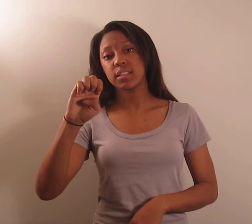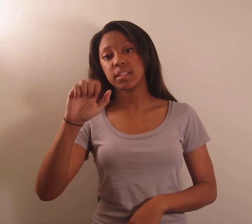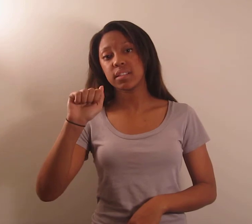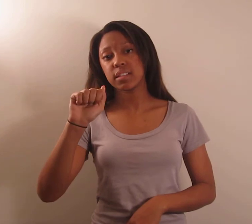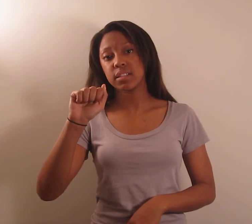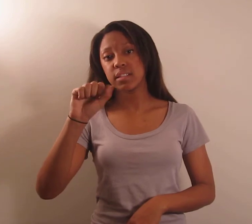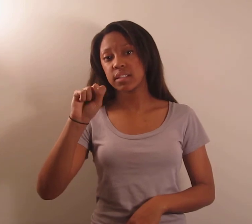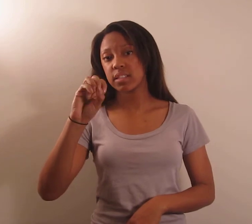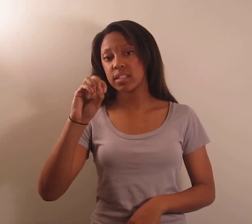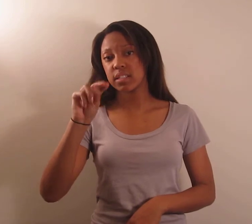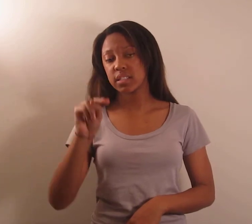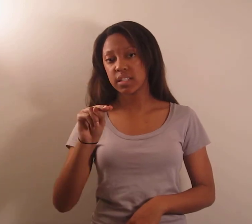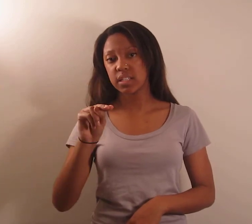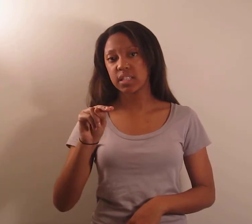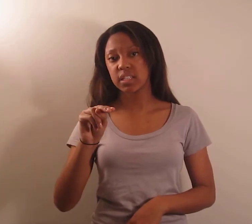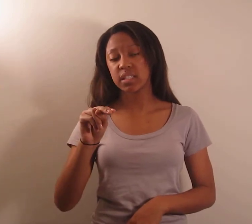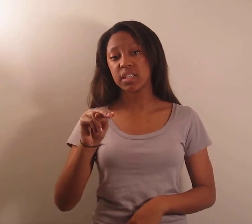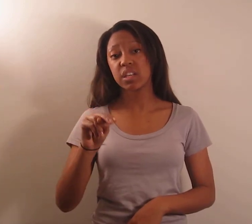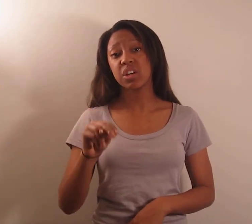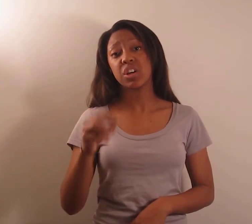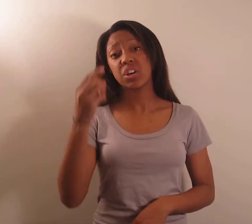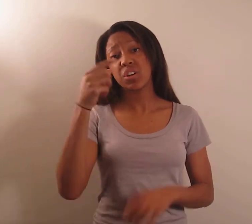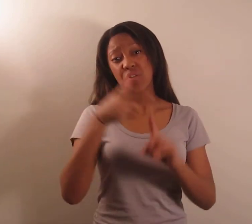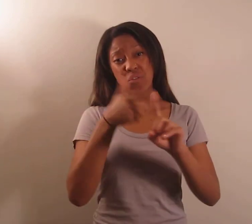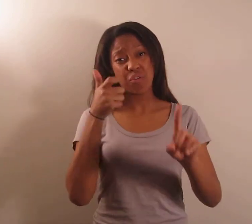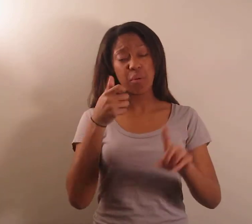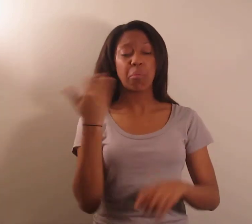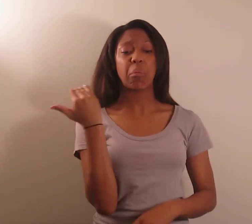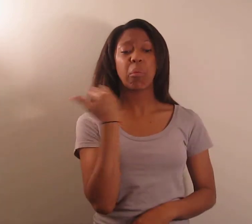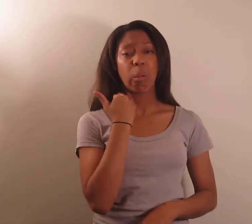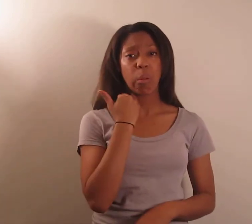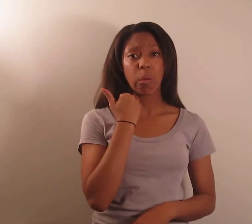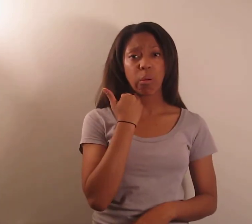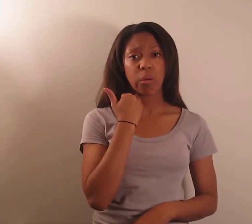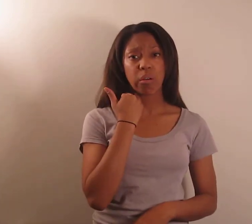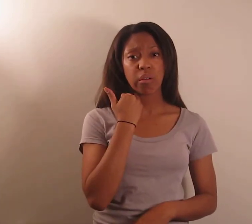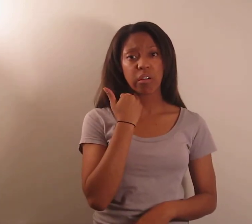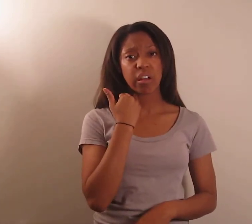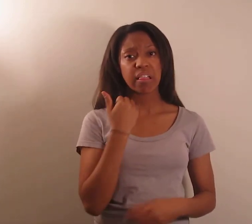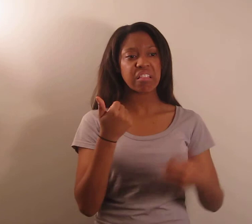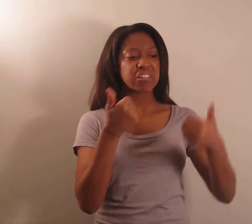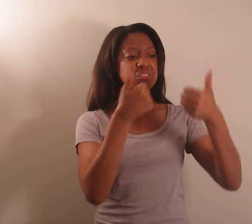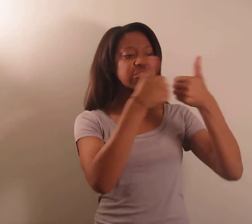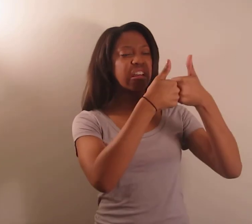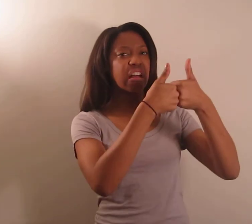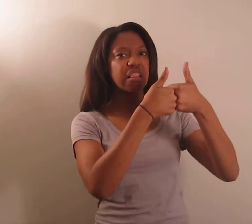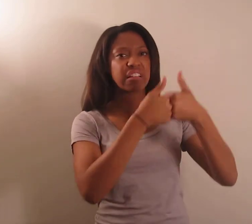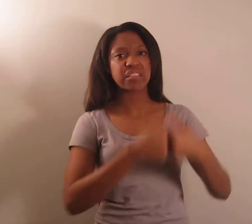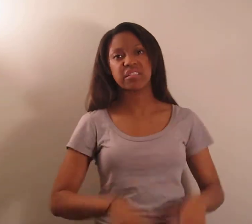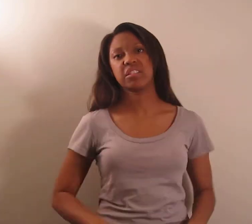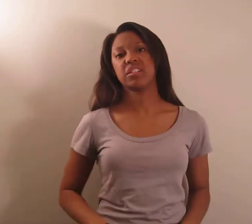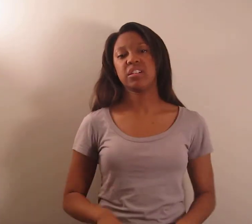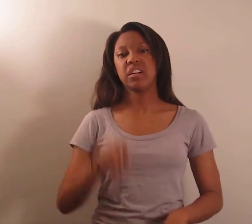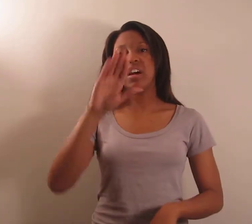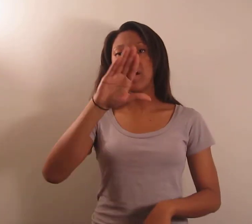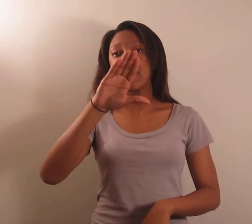The competition was enormously fierce. 500 blouse makers on the island of